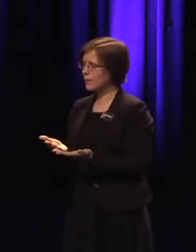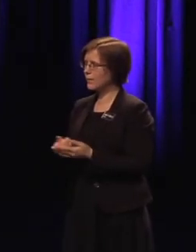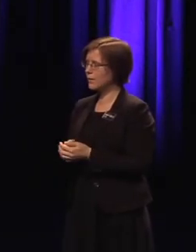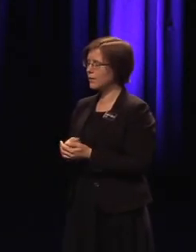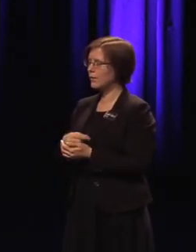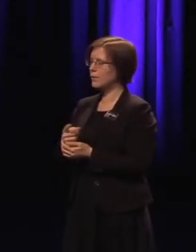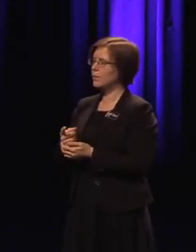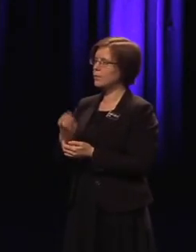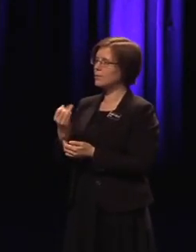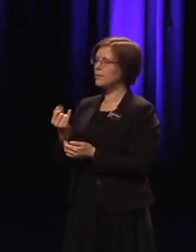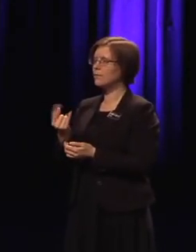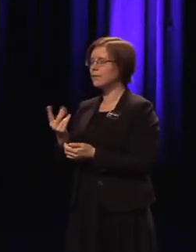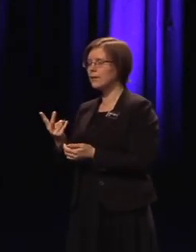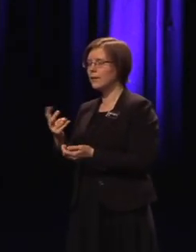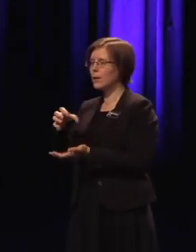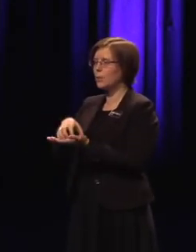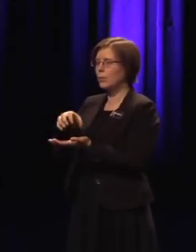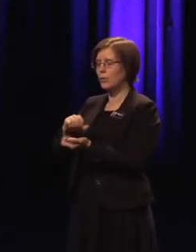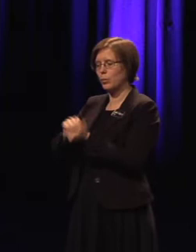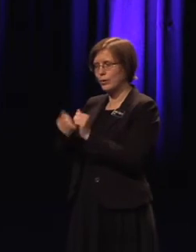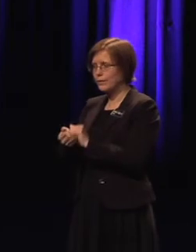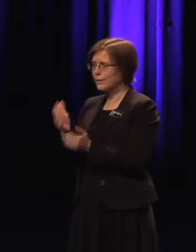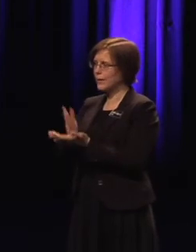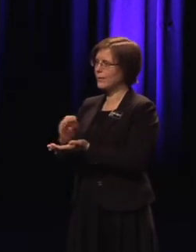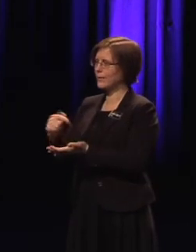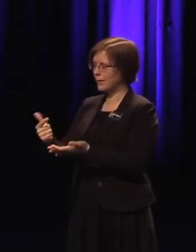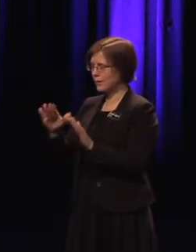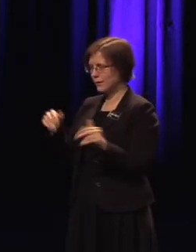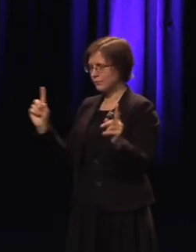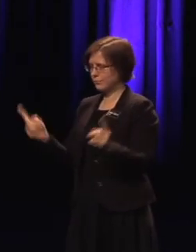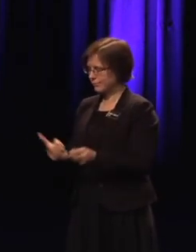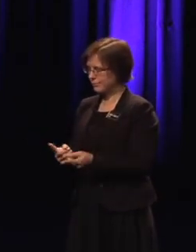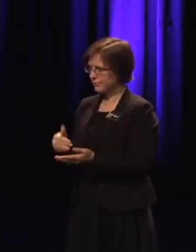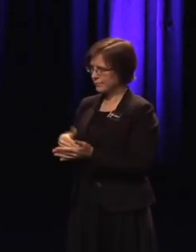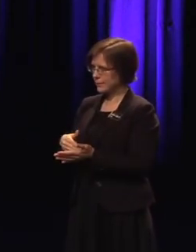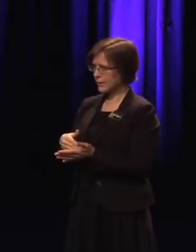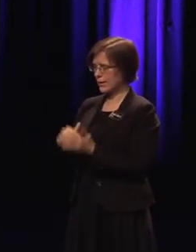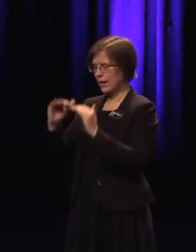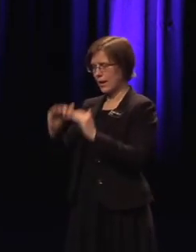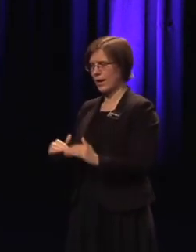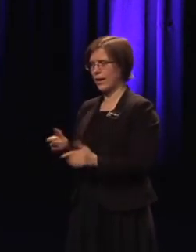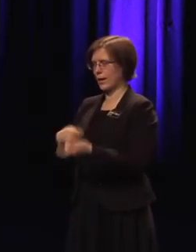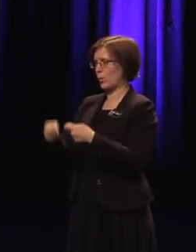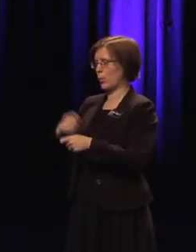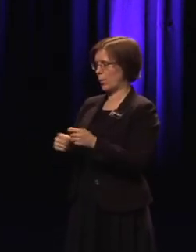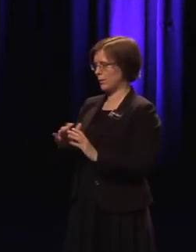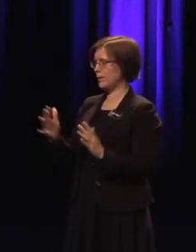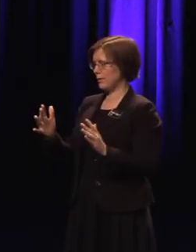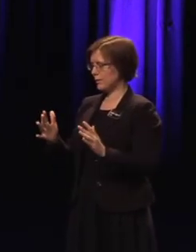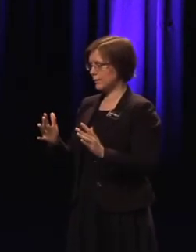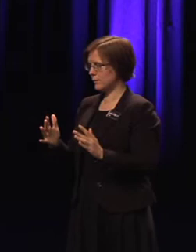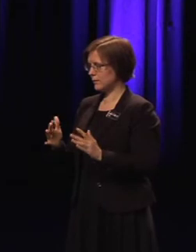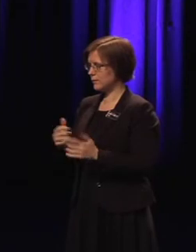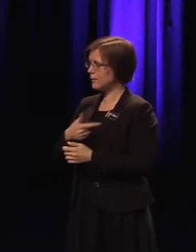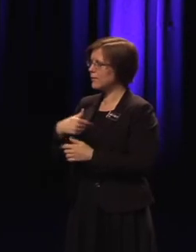civil and political rights have been related to lower economic growth rates. Efforts to